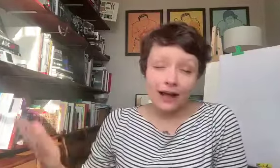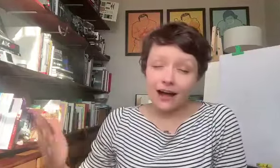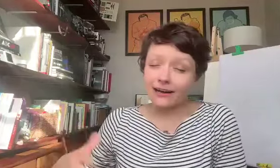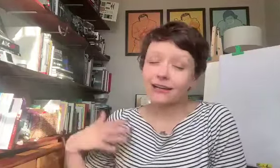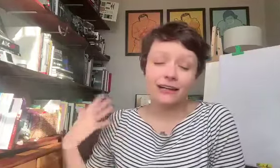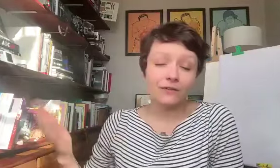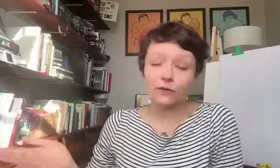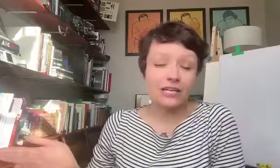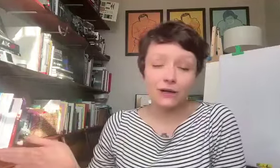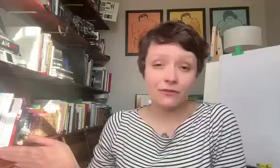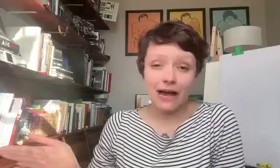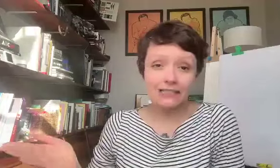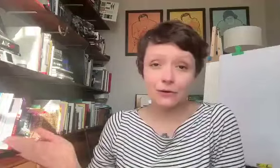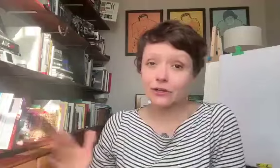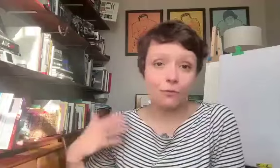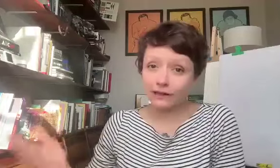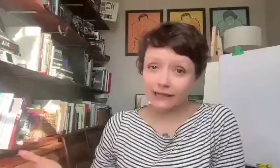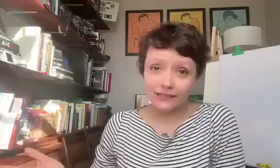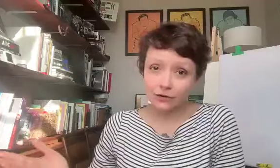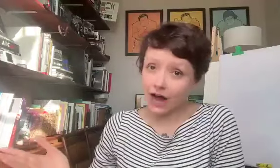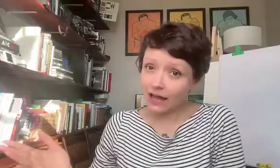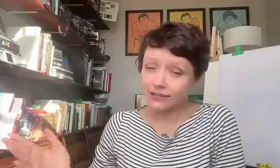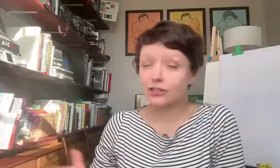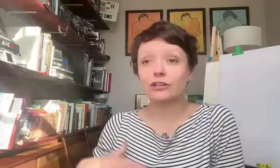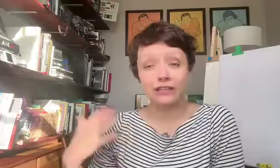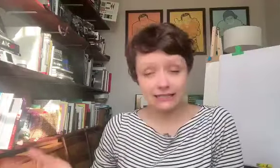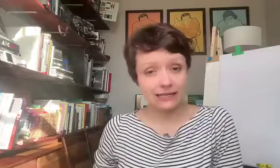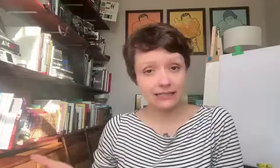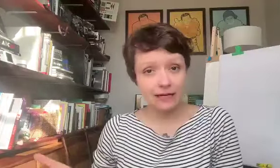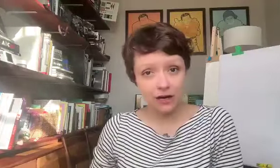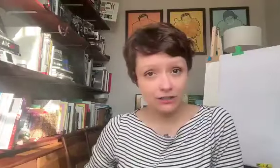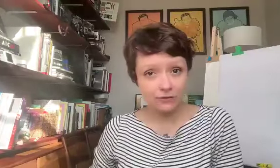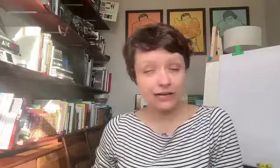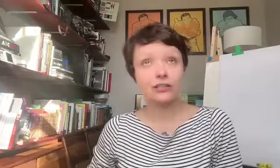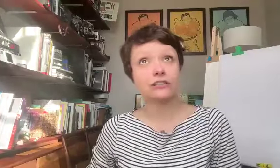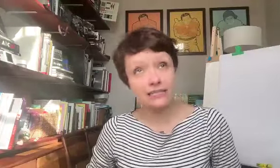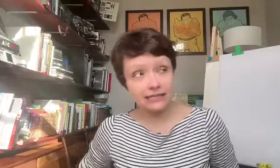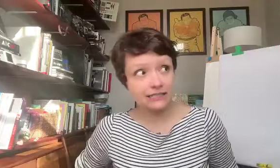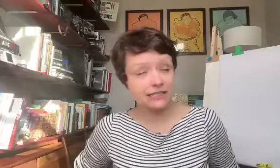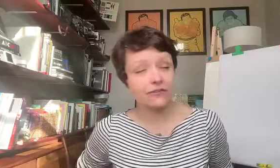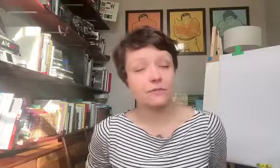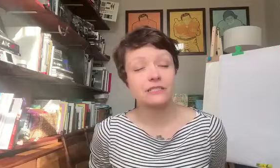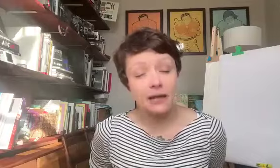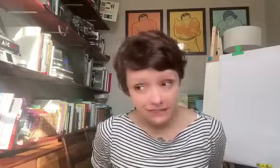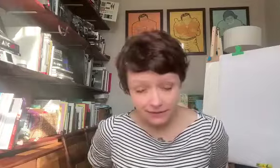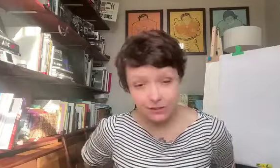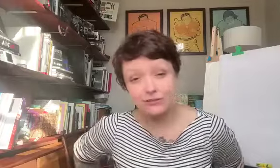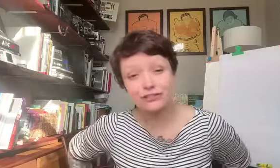Going on, if you graduate from high school, you're more likely to go to college, you're less likely to be incarcerated, you're less likely to suffer from substance abuse, you're